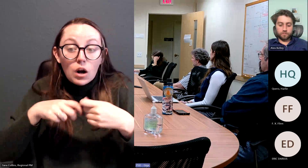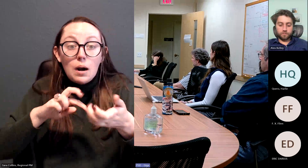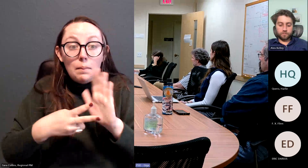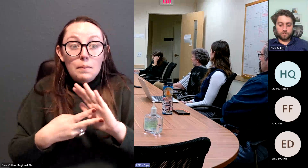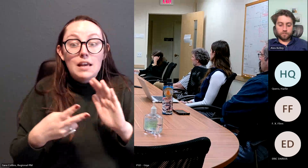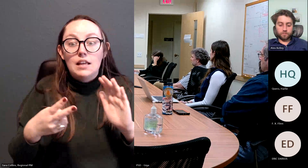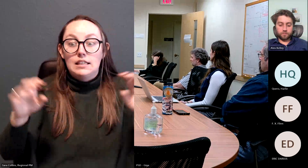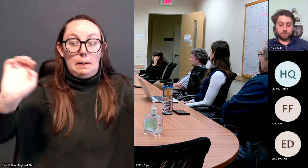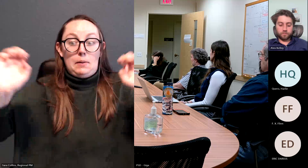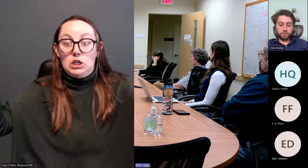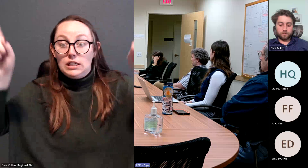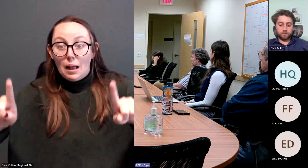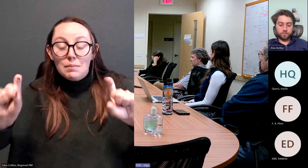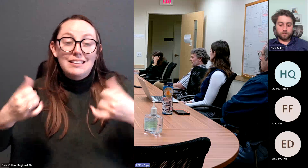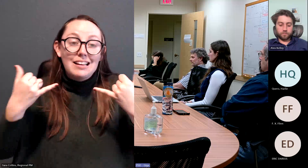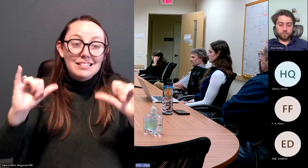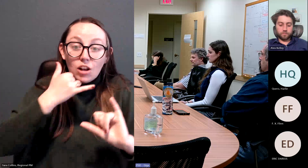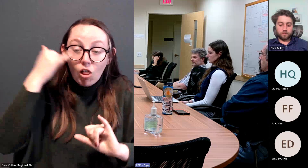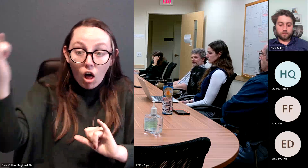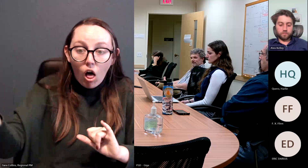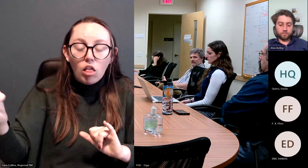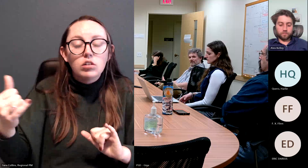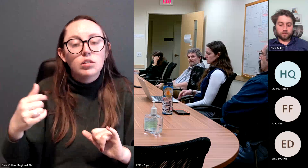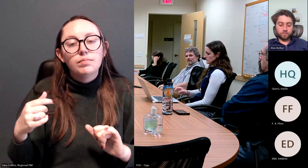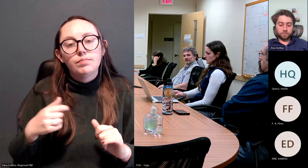it at that. Thank you, Mr. Wicker.